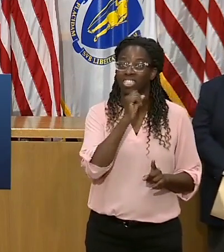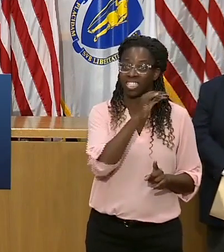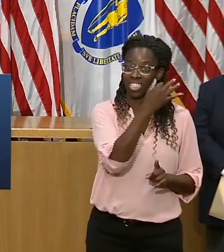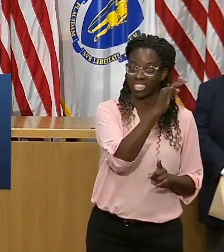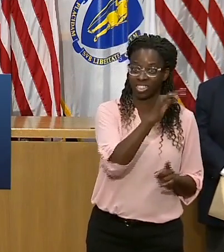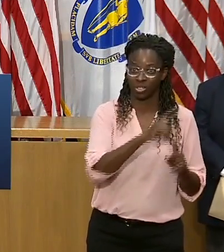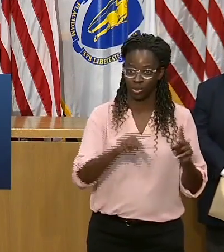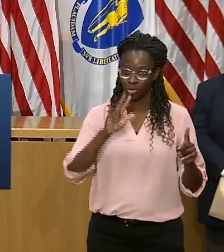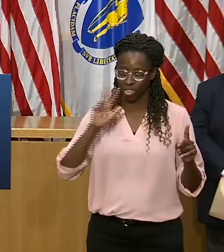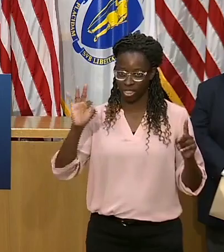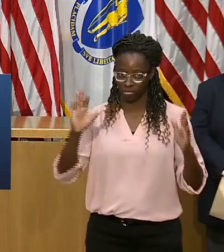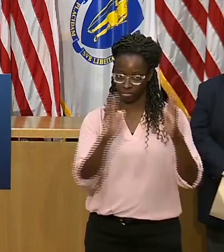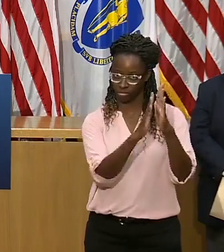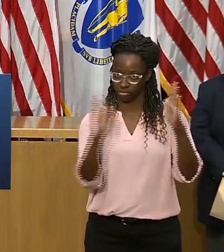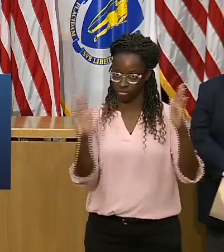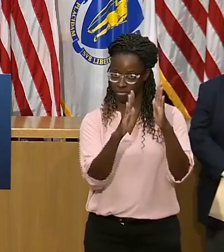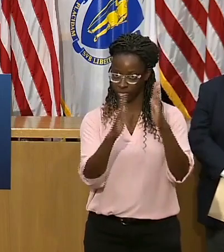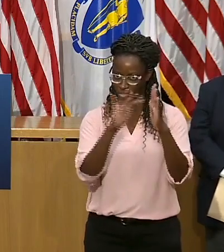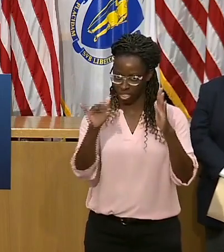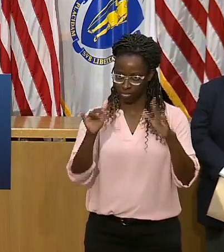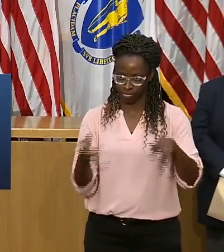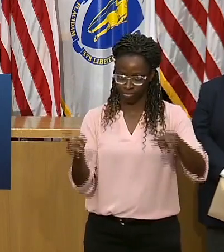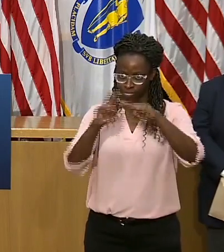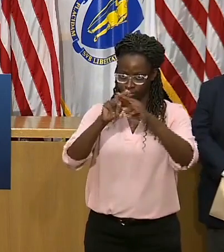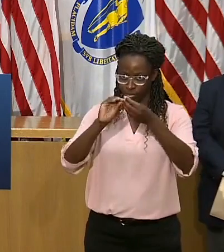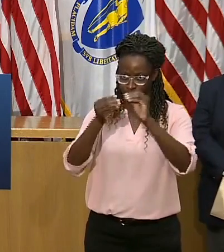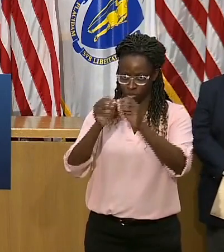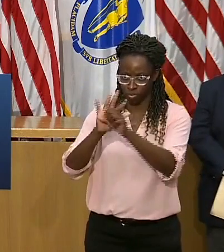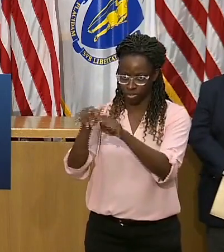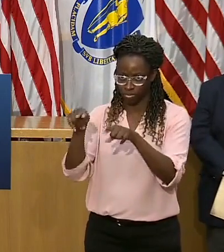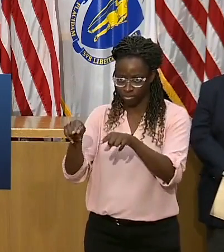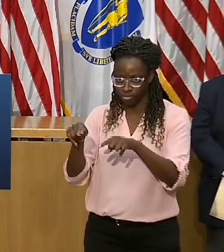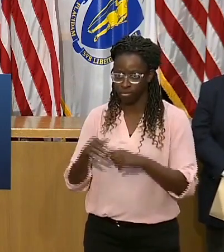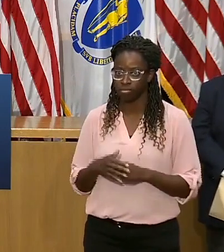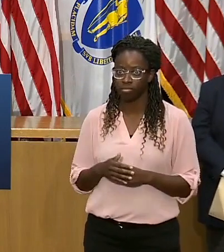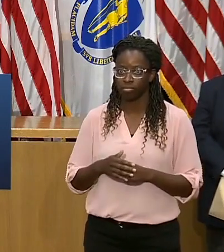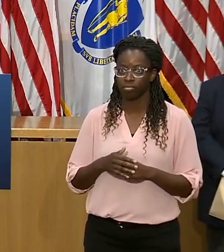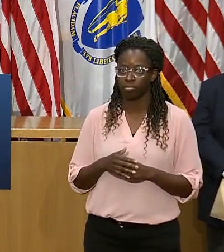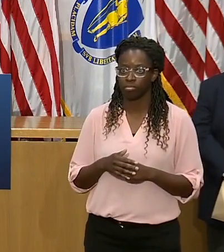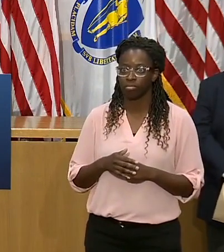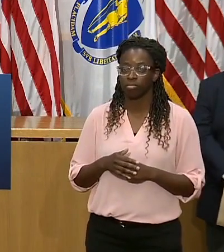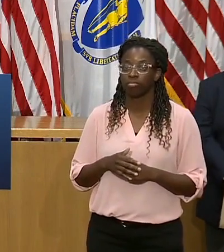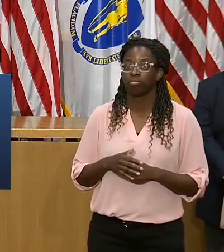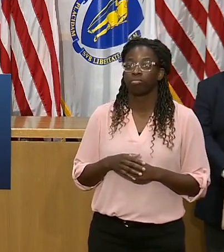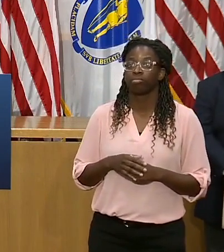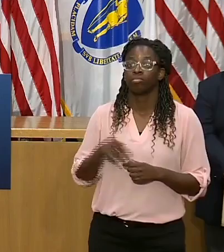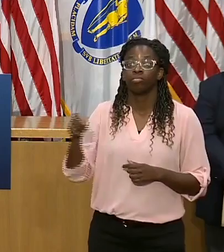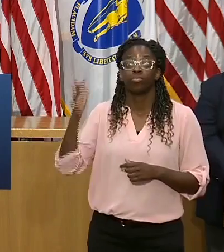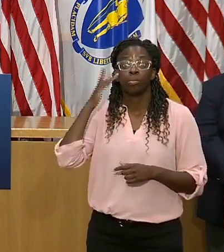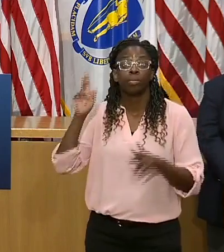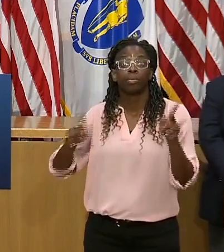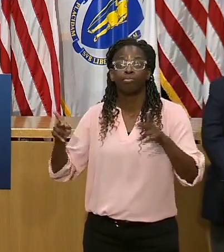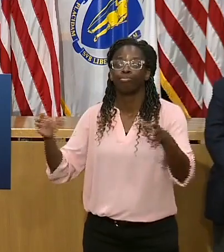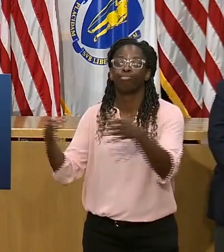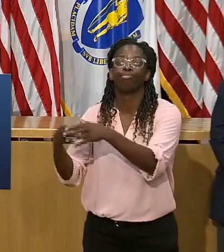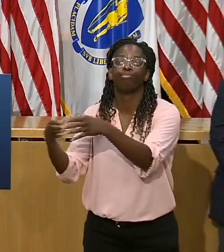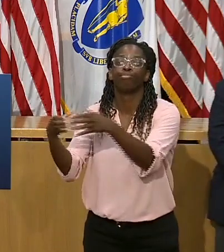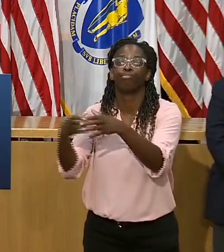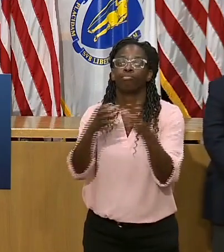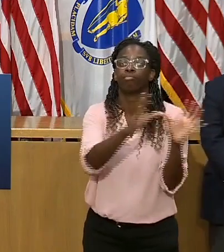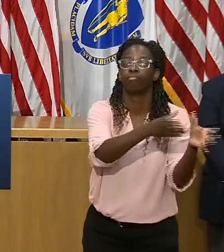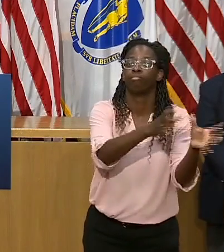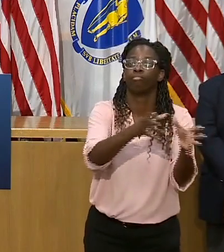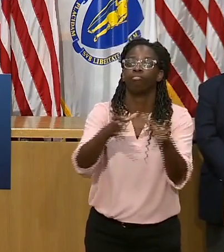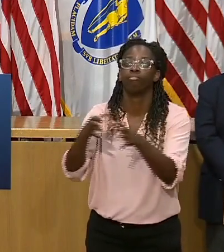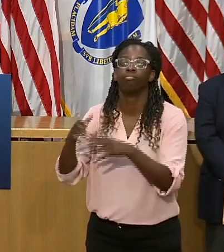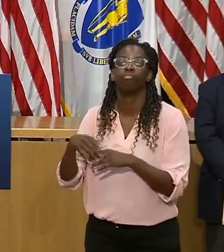is related to personal contact, in many cases with groups of friends and people that they